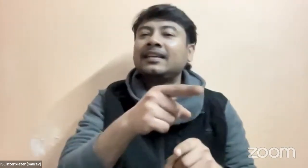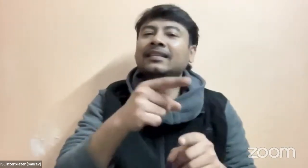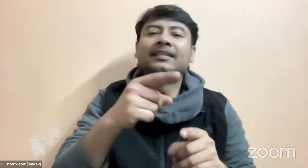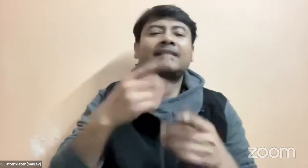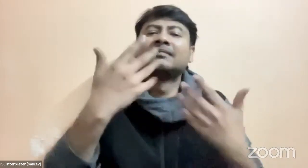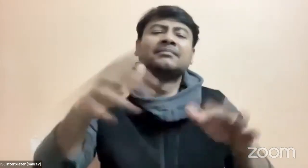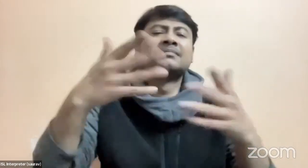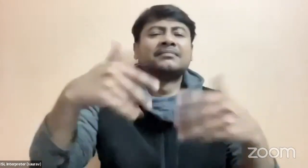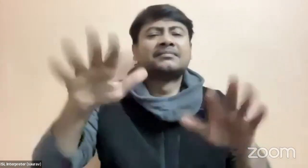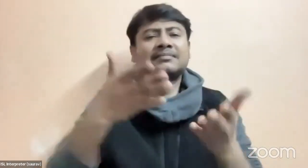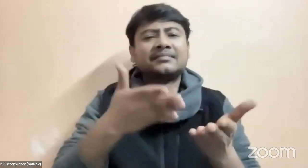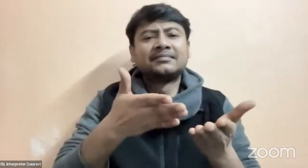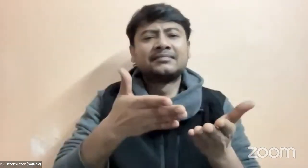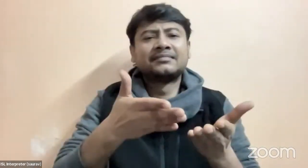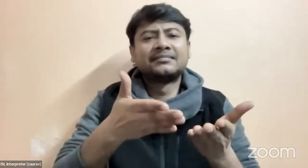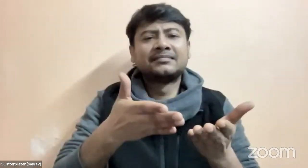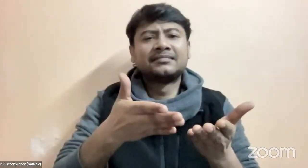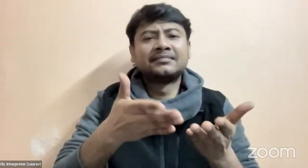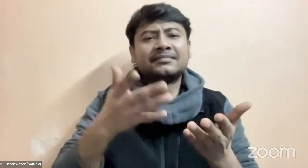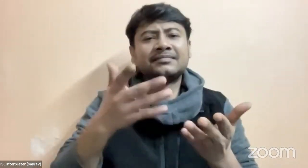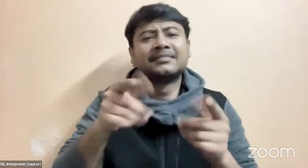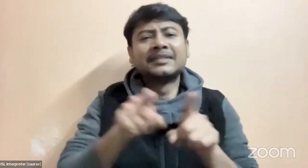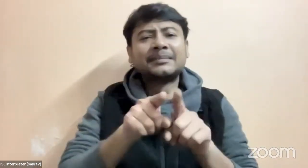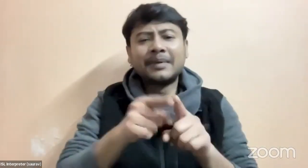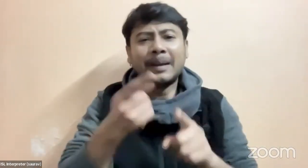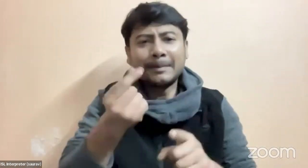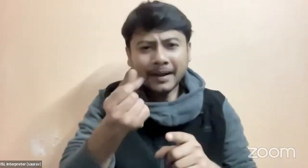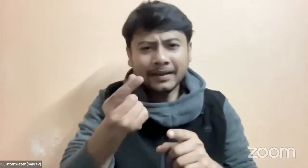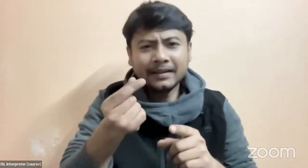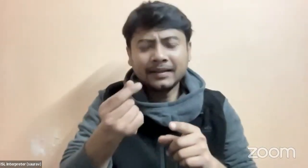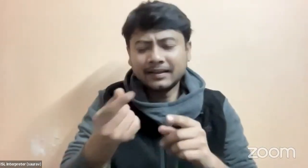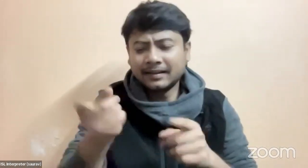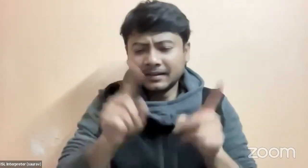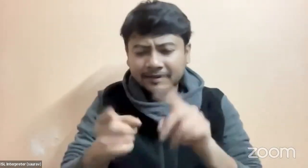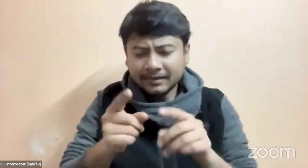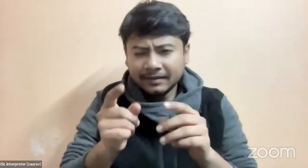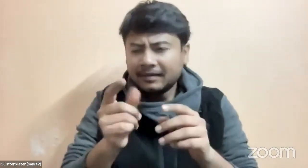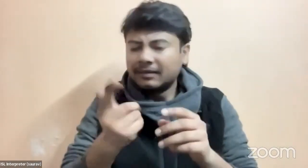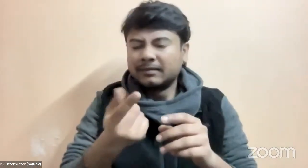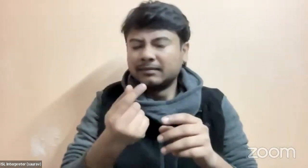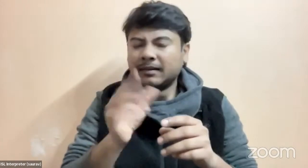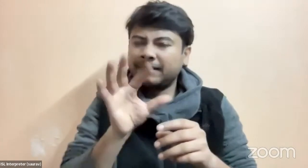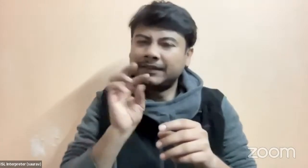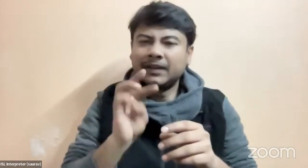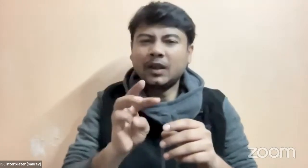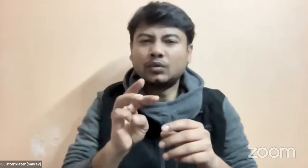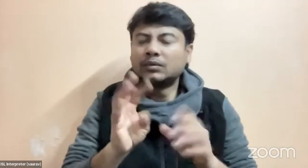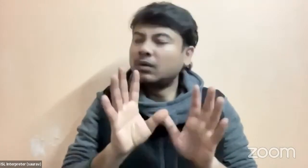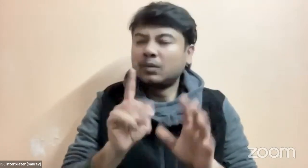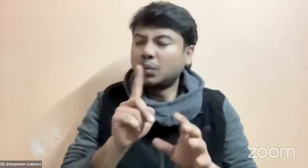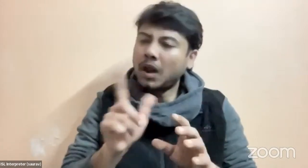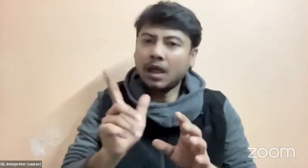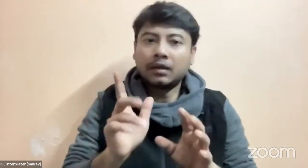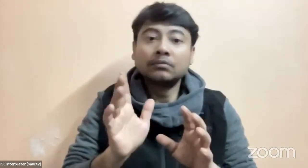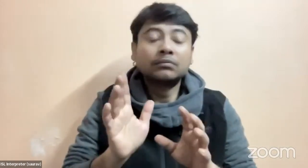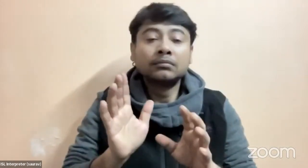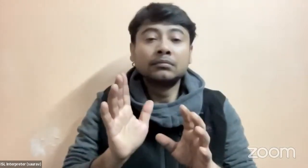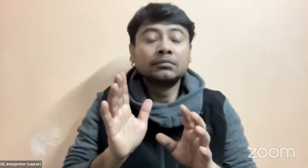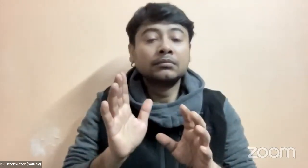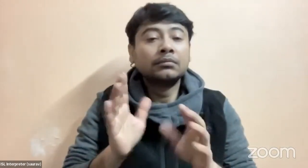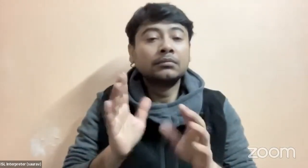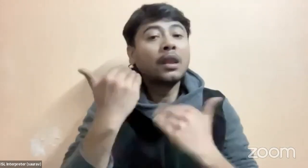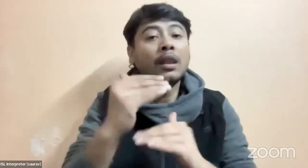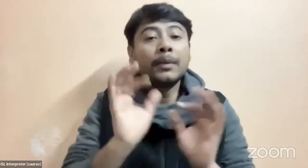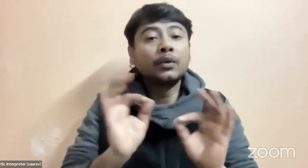charity unlimitedly. He is not kripana, he is not stingy. There are some people who are